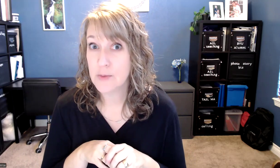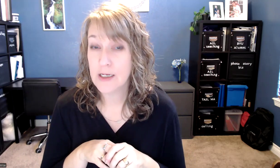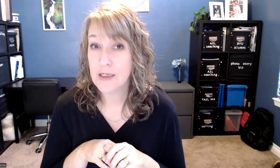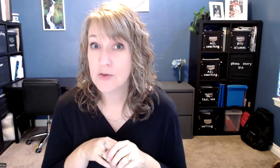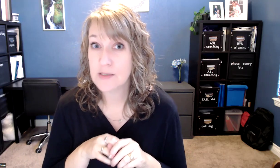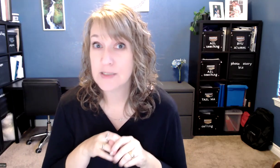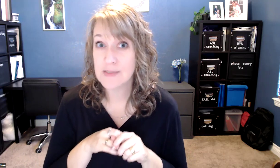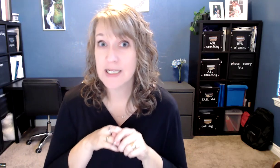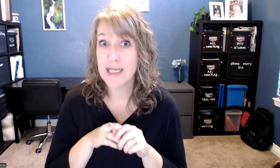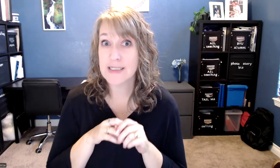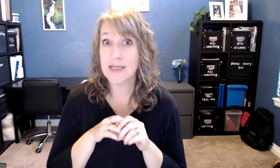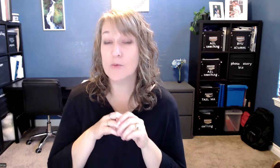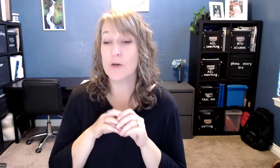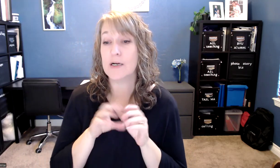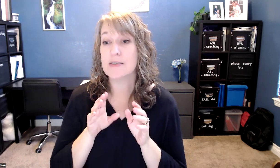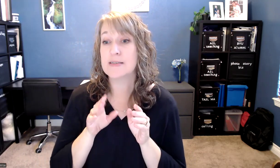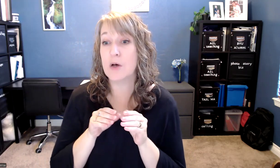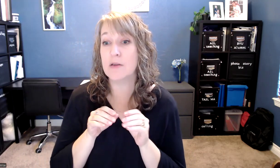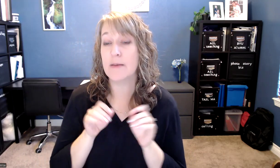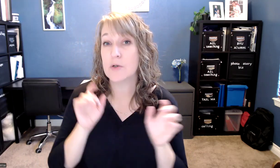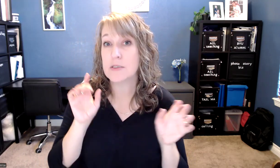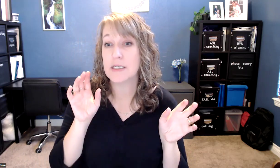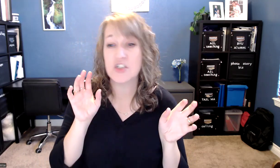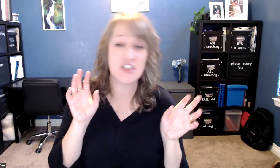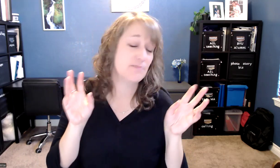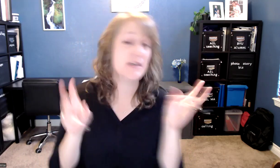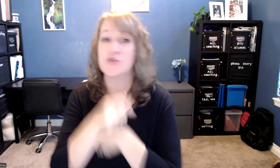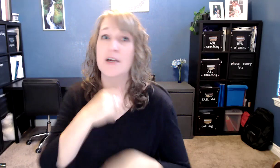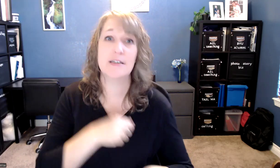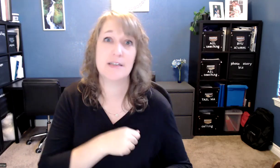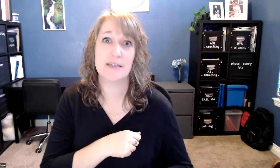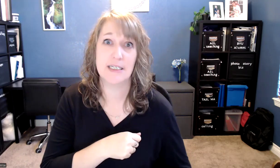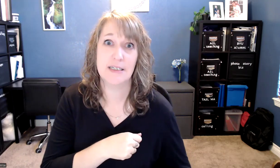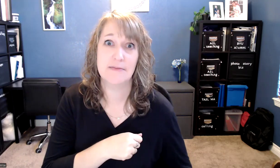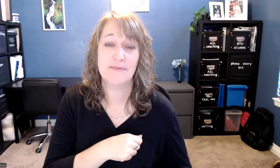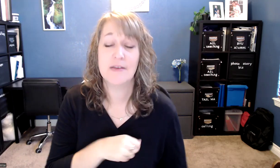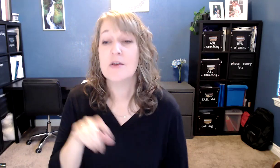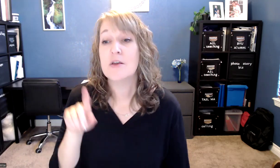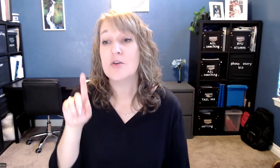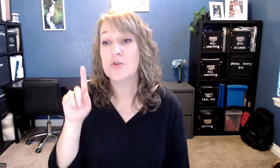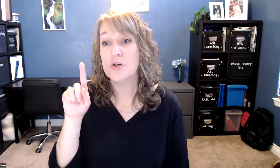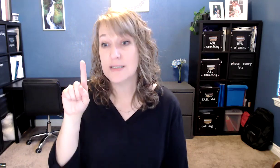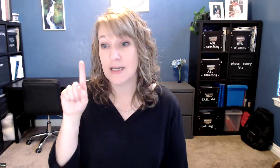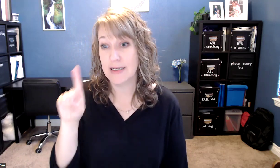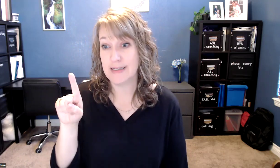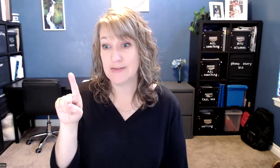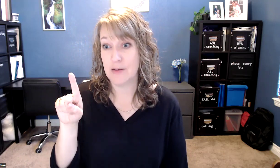we do sometimes in ASL where small numbers get just mixed right into the sign. You could sign, instead of